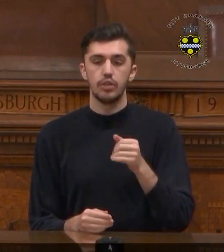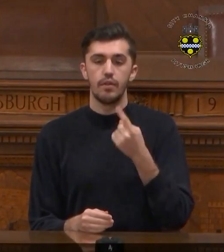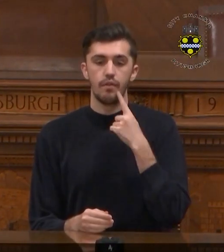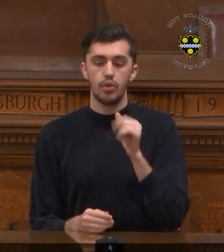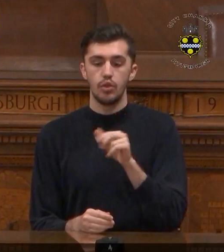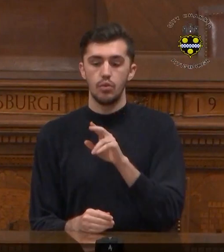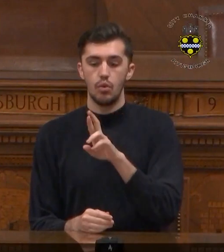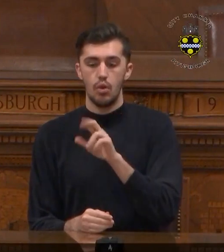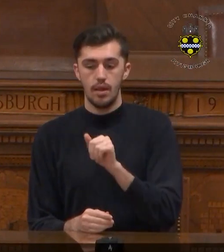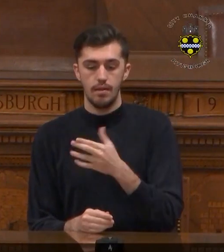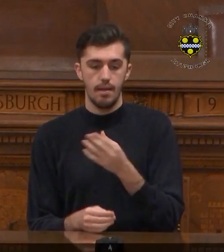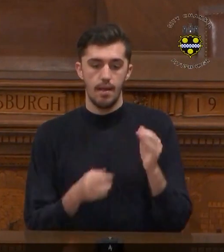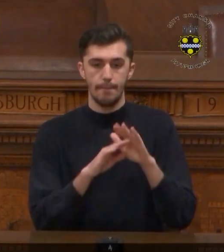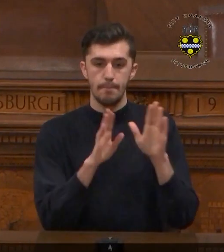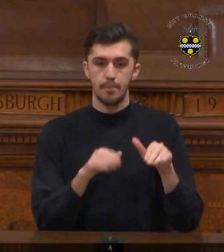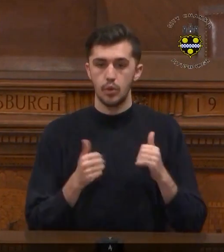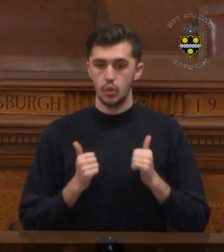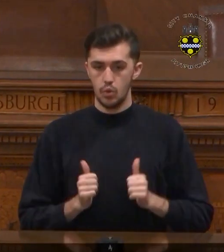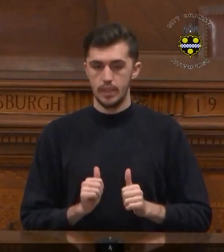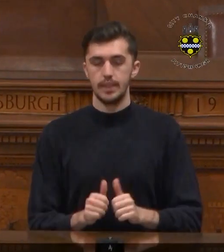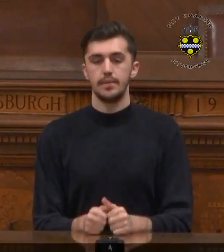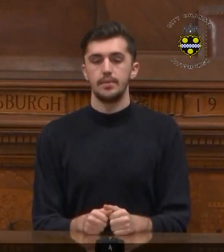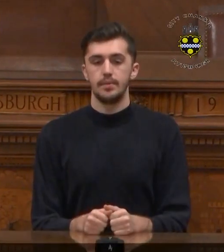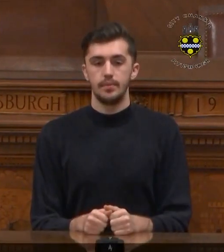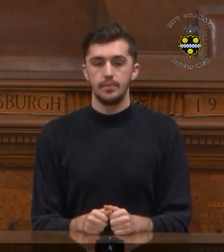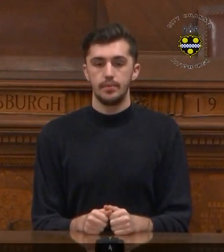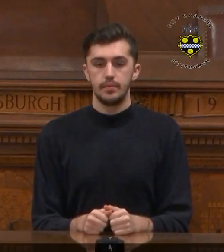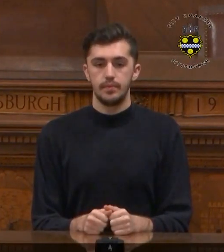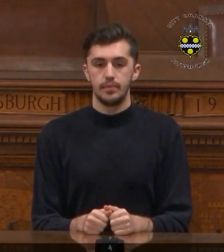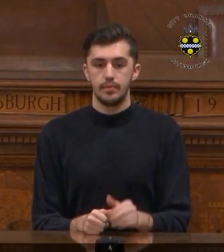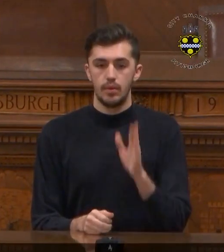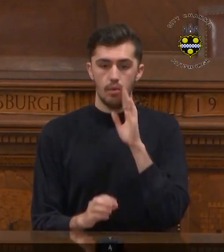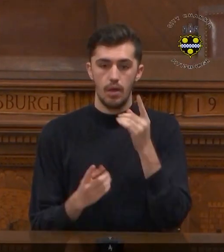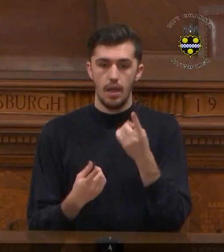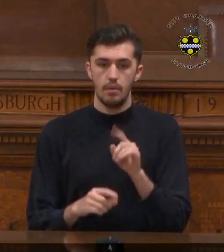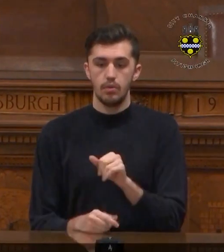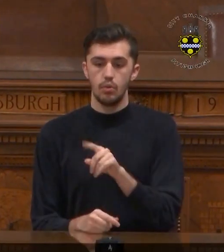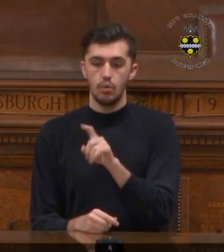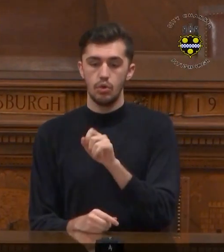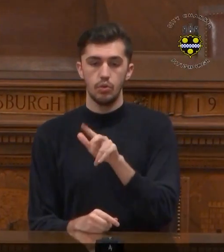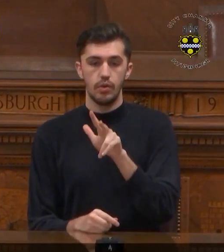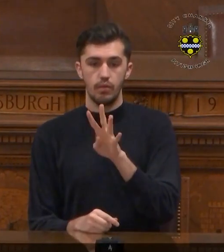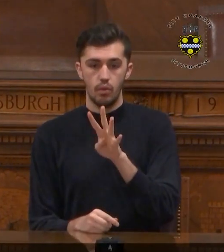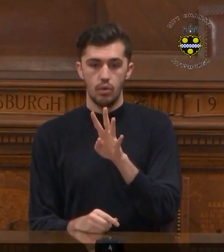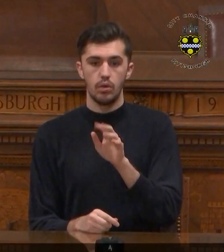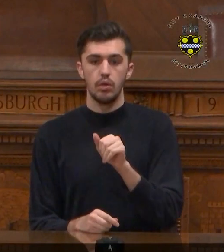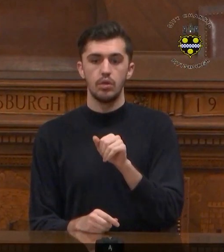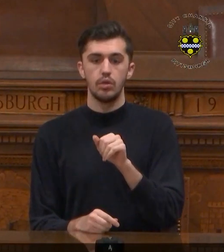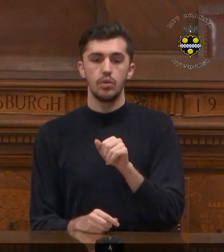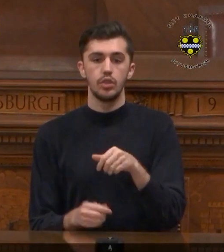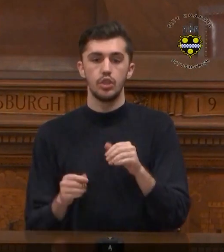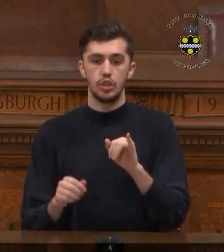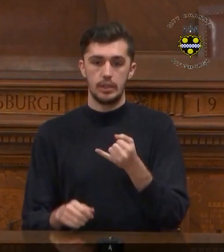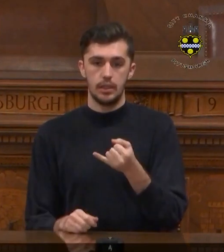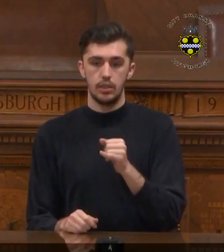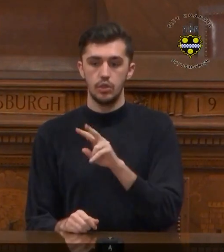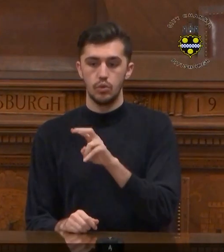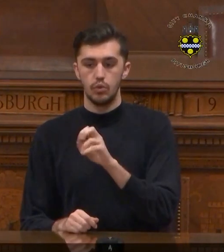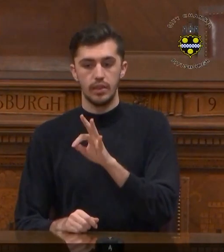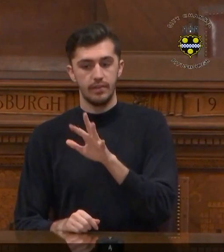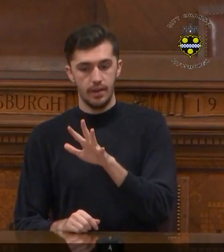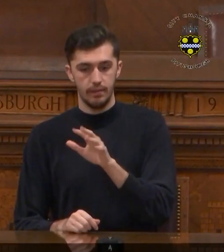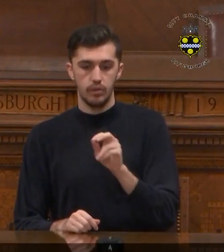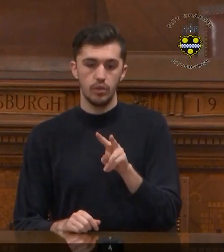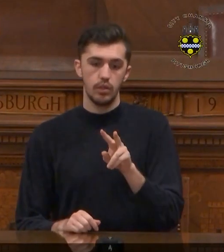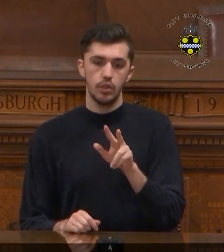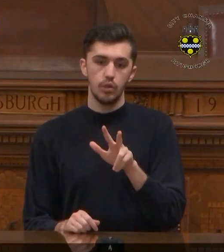URA and the Housing Authority for the sale of Block 124J, Lots 295